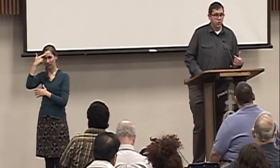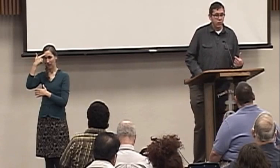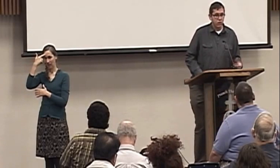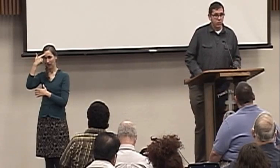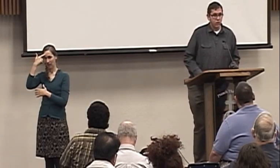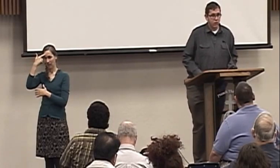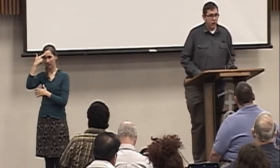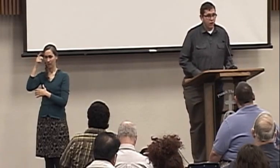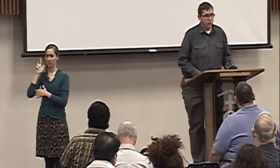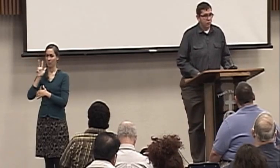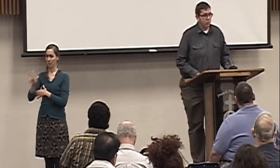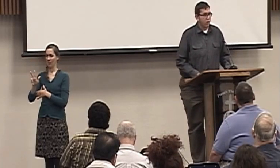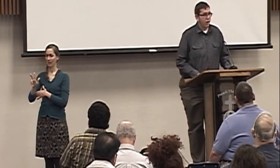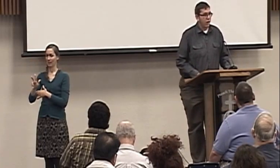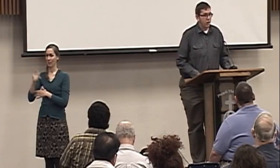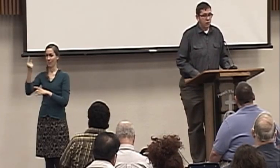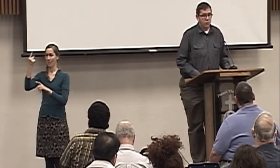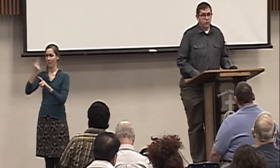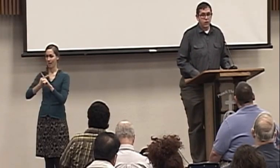the whole entire month of July, it really